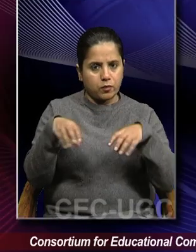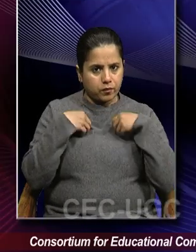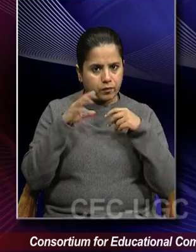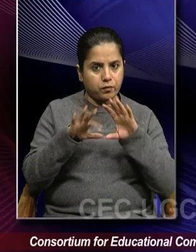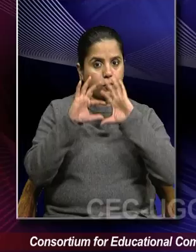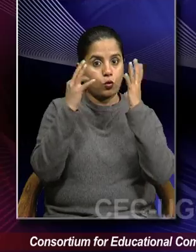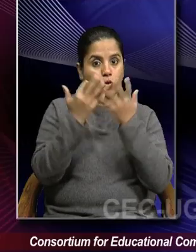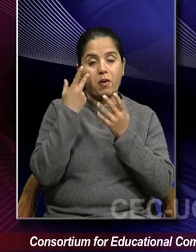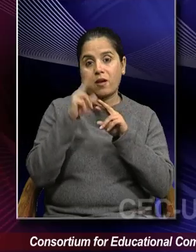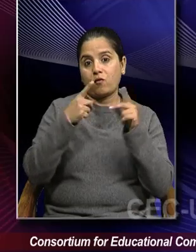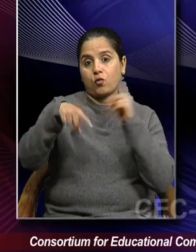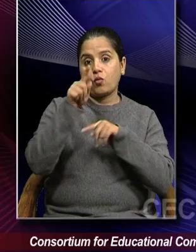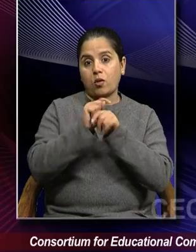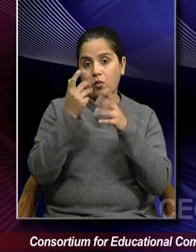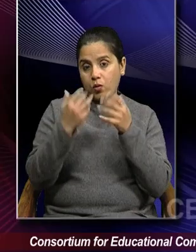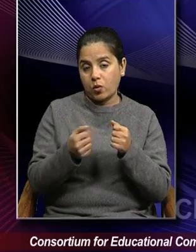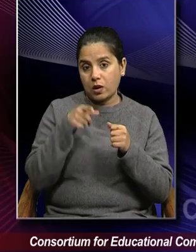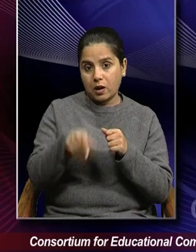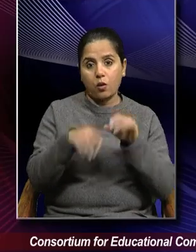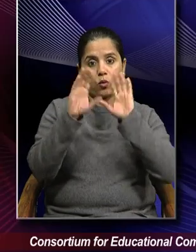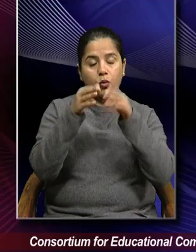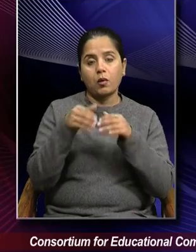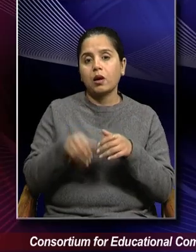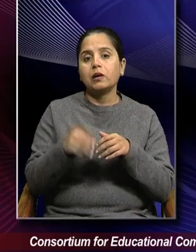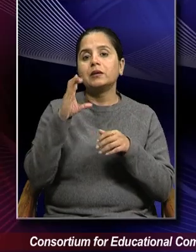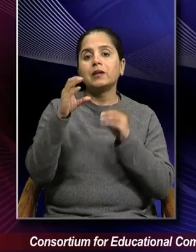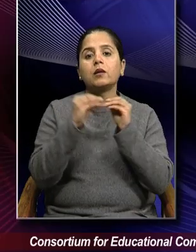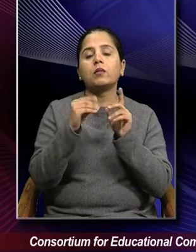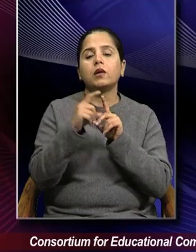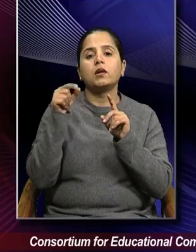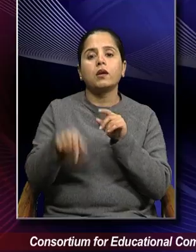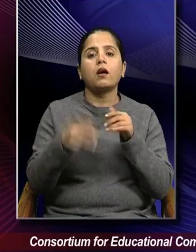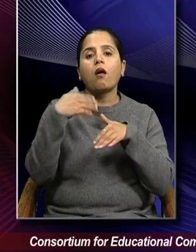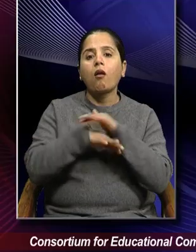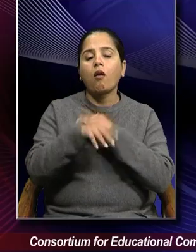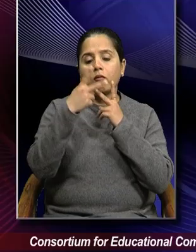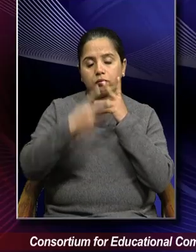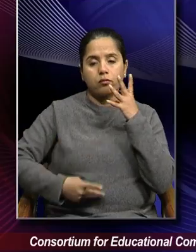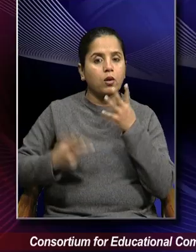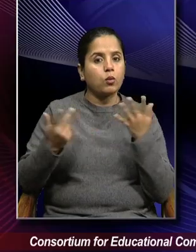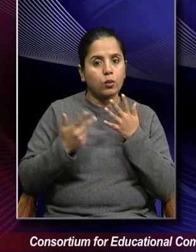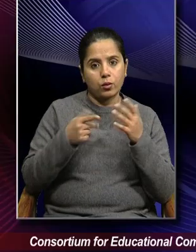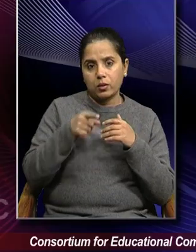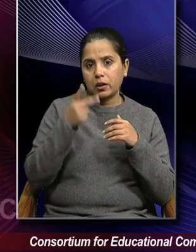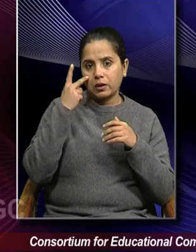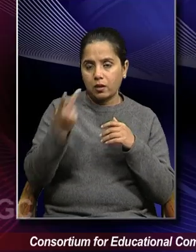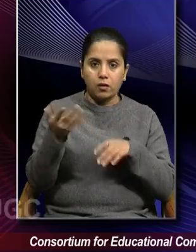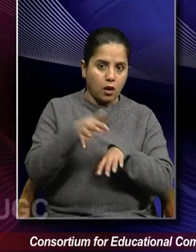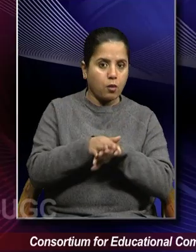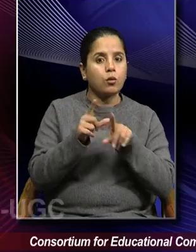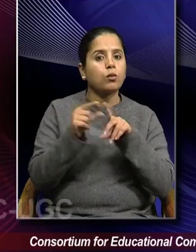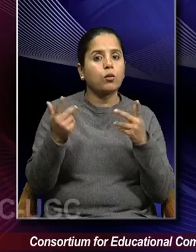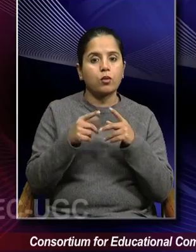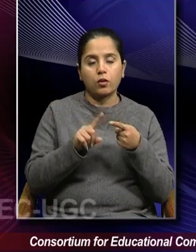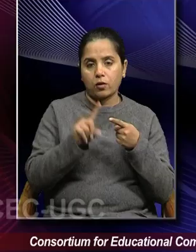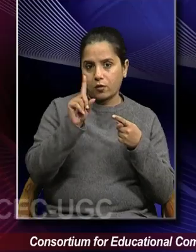level. Now coming to the categories of CBDC, that in what different categories it is being implemented. One